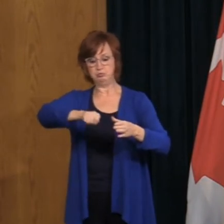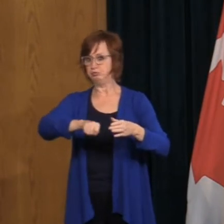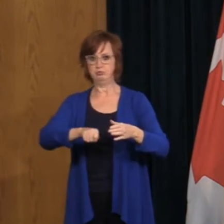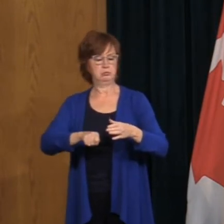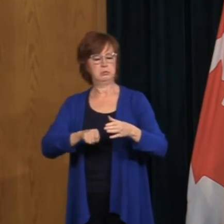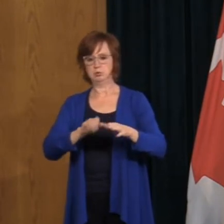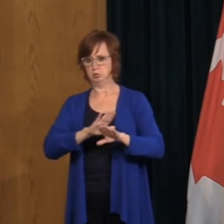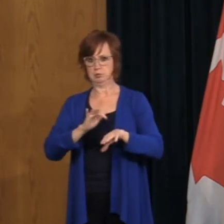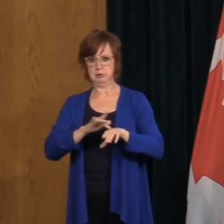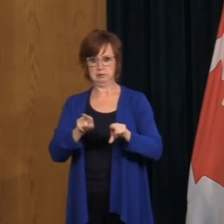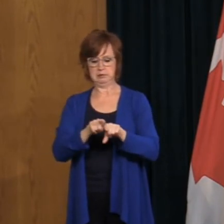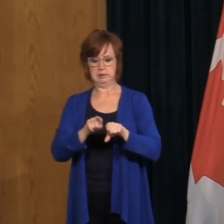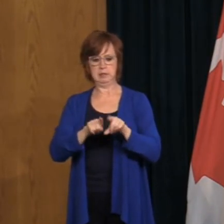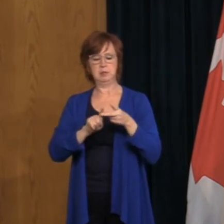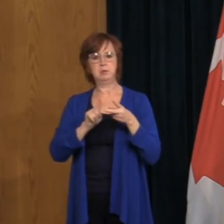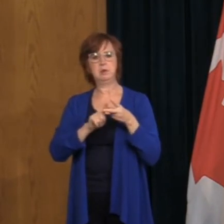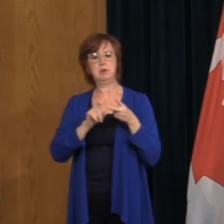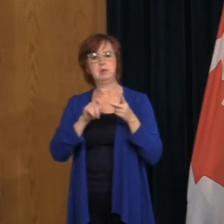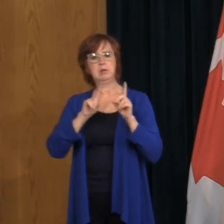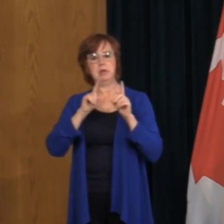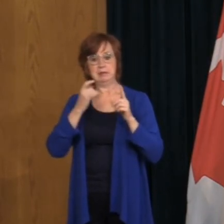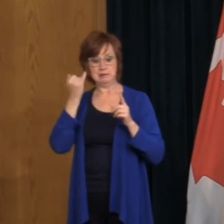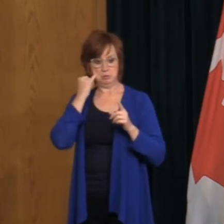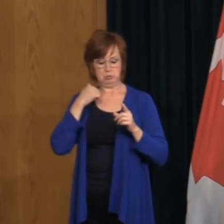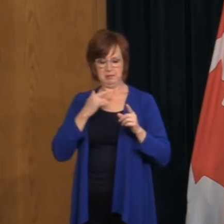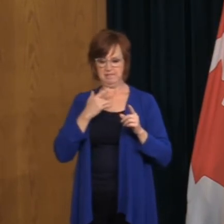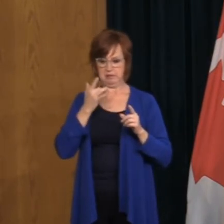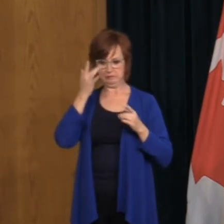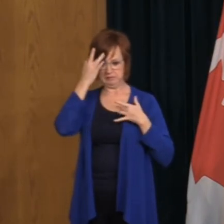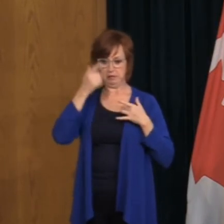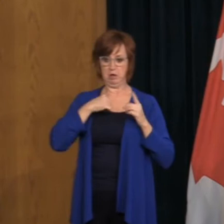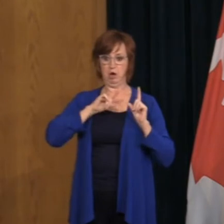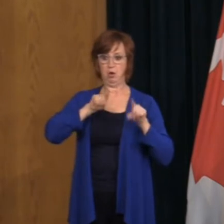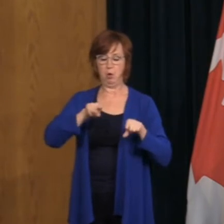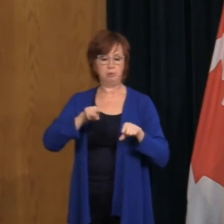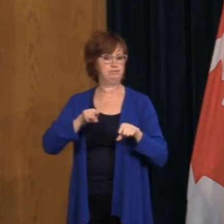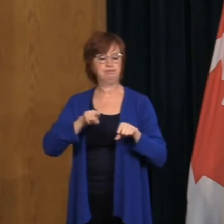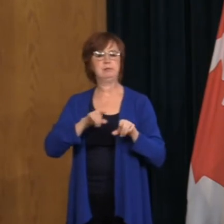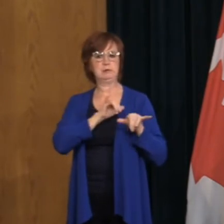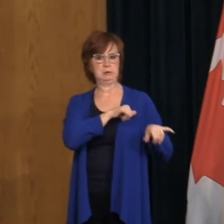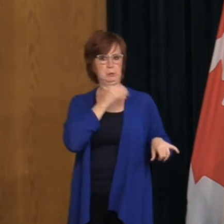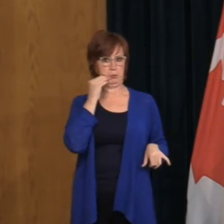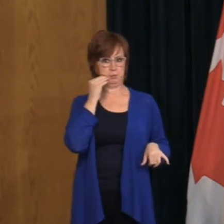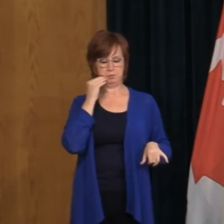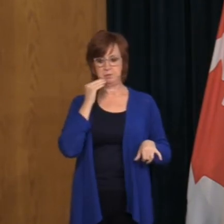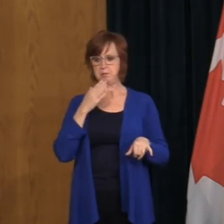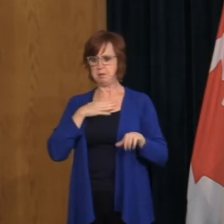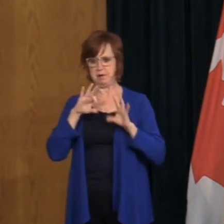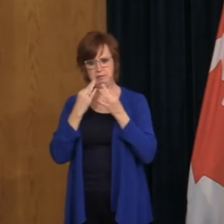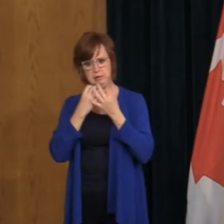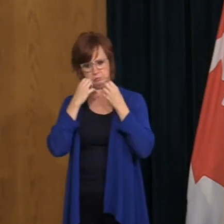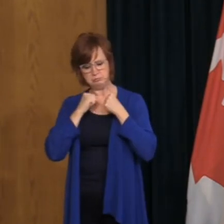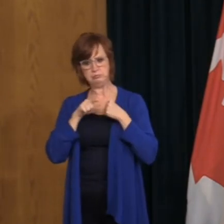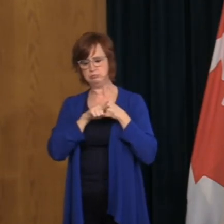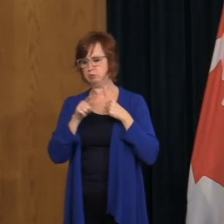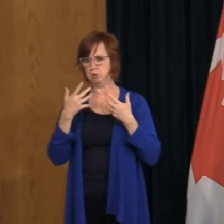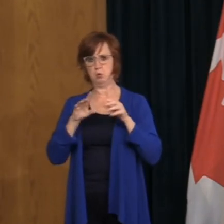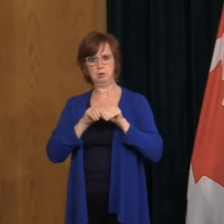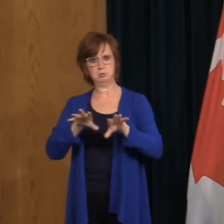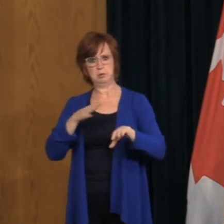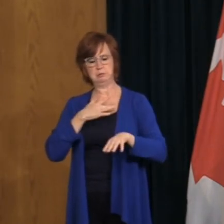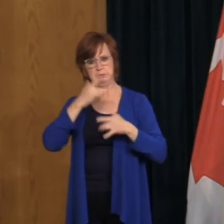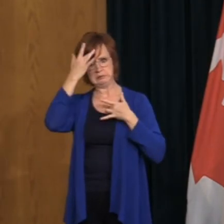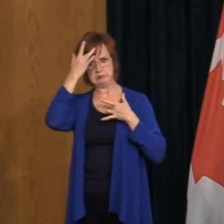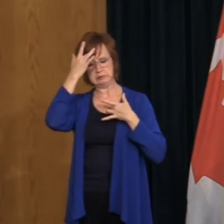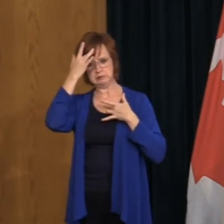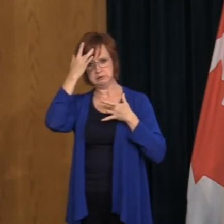sick in any way. You don't want to put others at risk, in particular your family members. In saying that, there